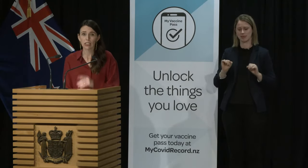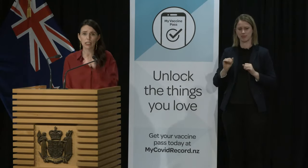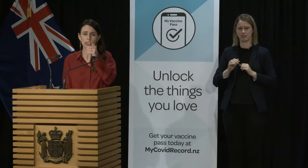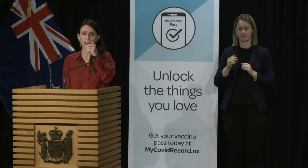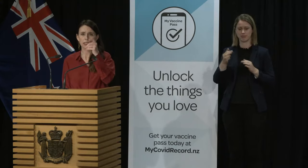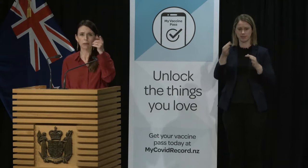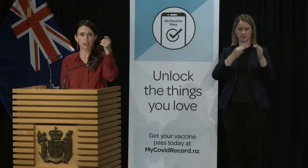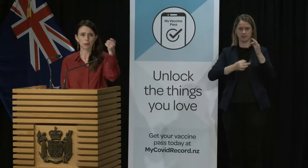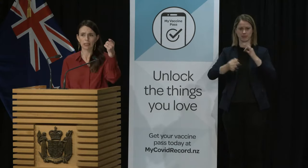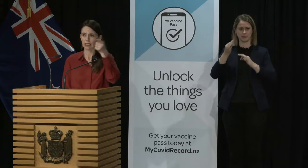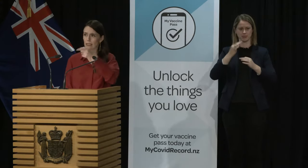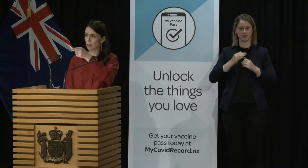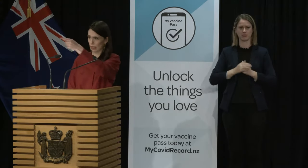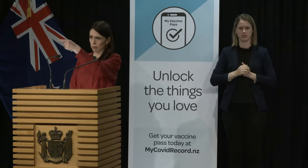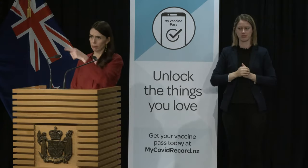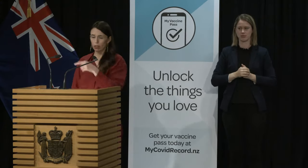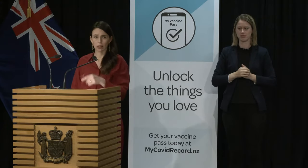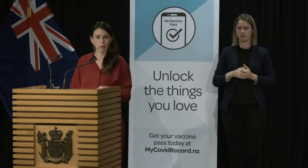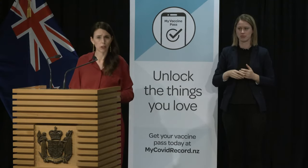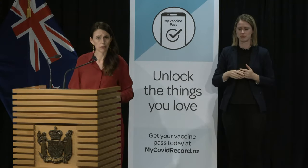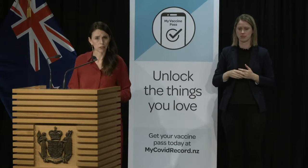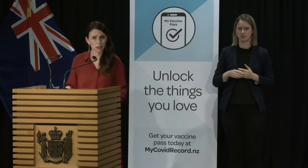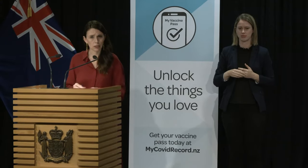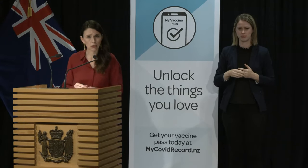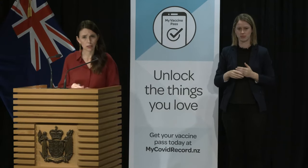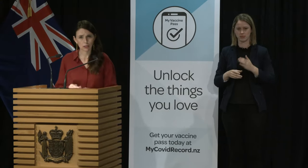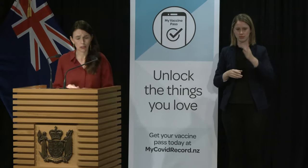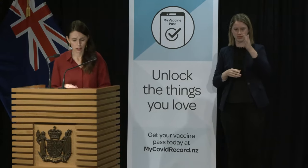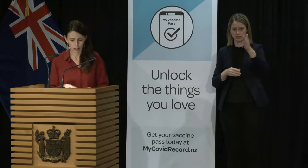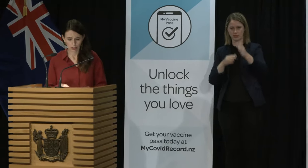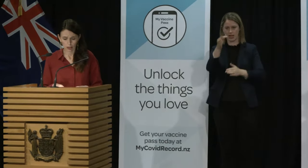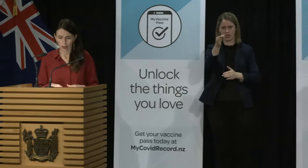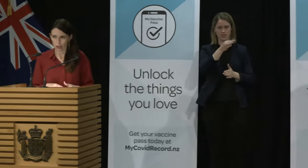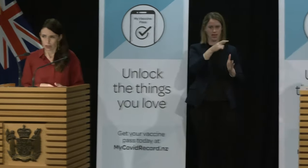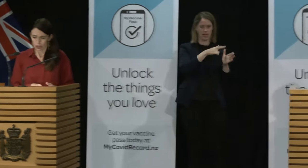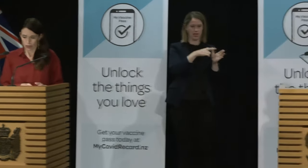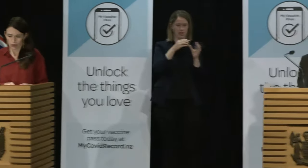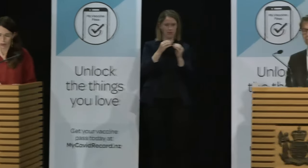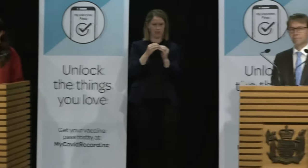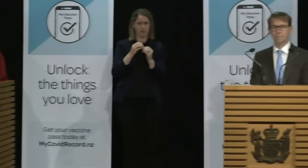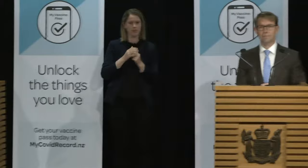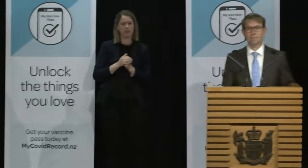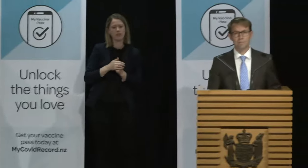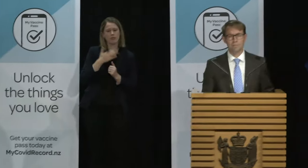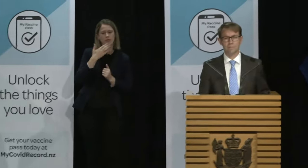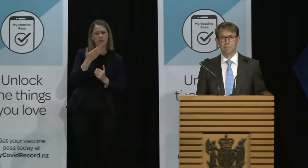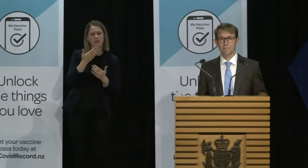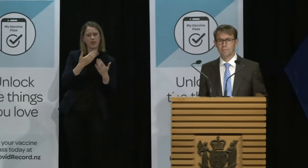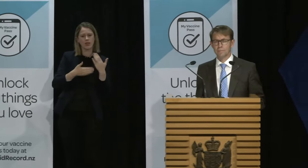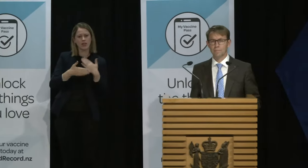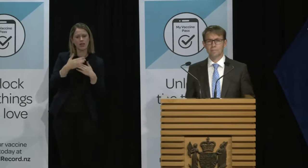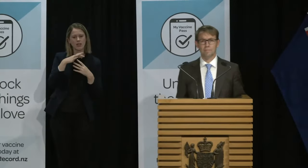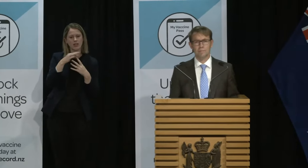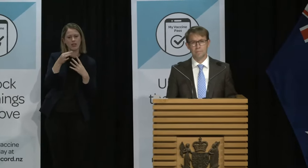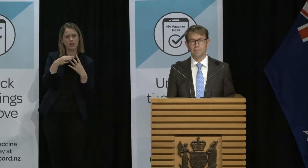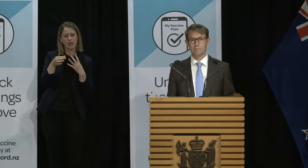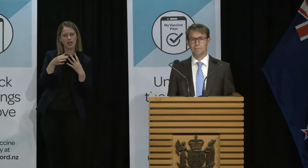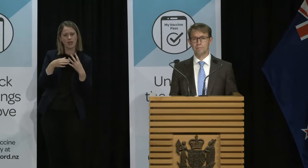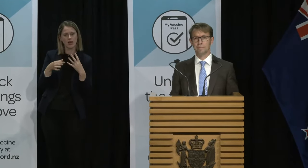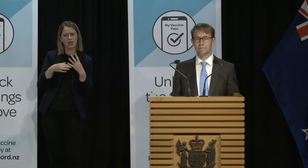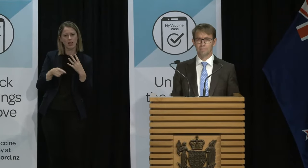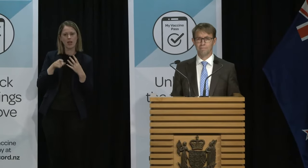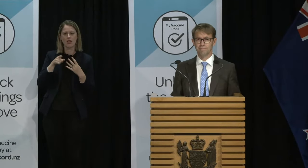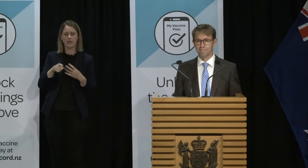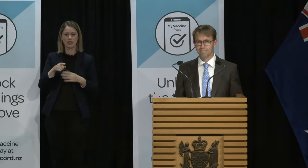did say come back to Amelia and then I'll come over on the front Just for the layman could you please just detail how these